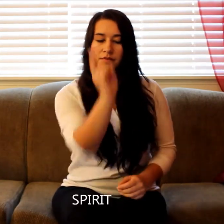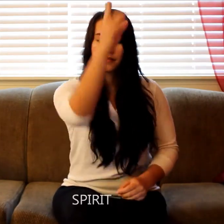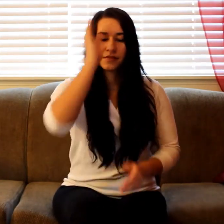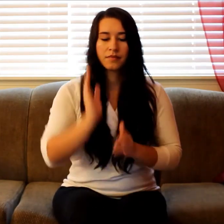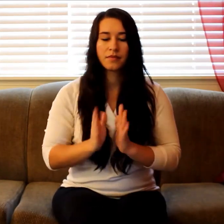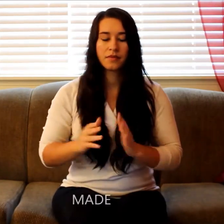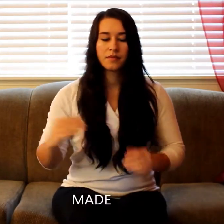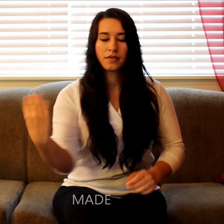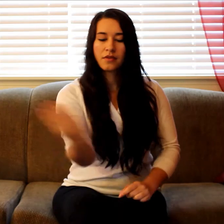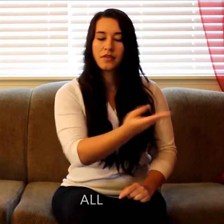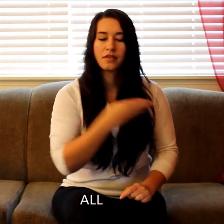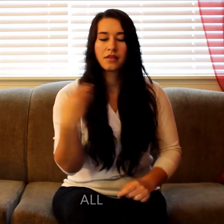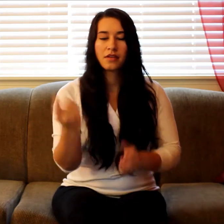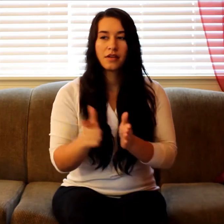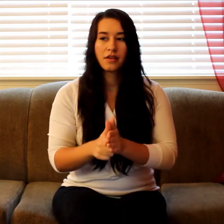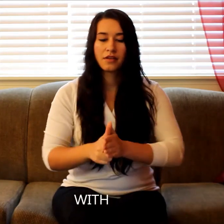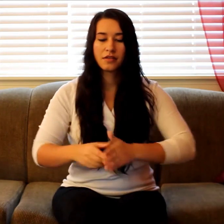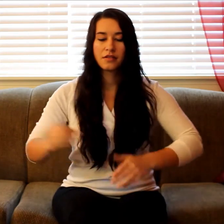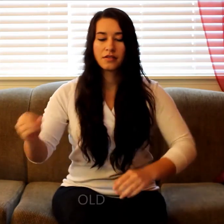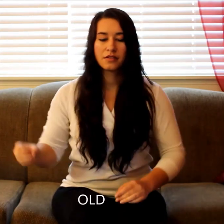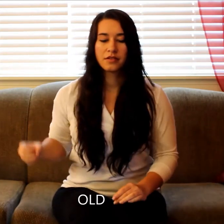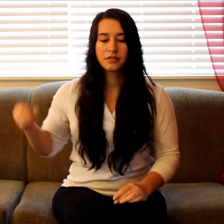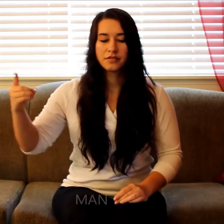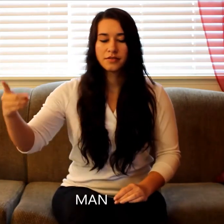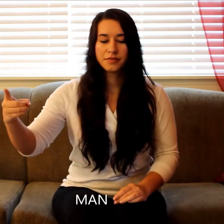gave it all to you and me. With old man Napi.